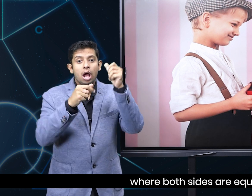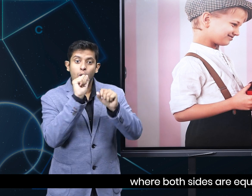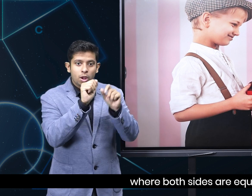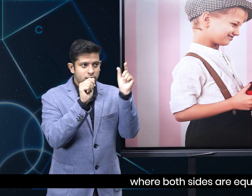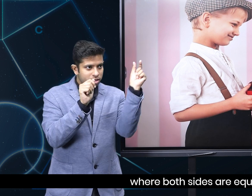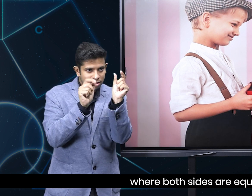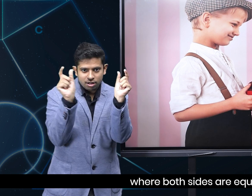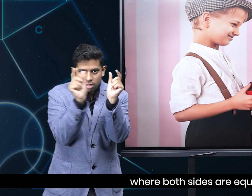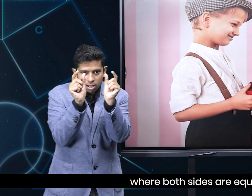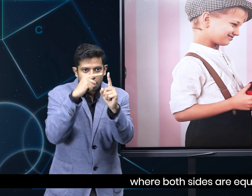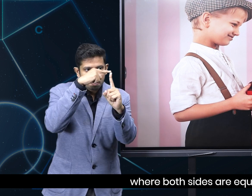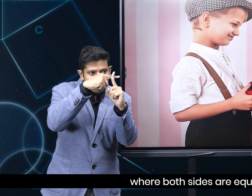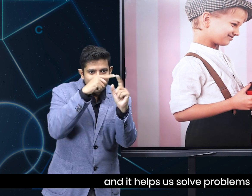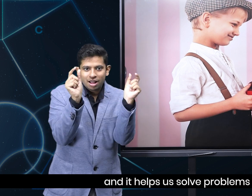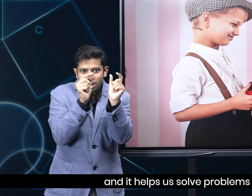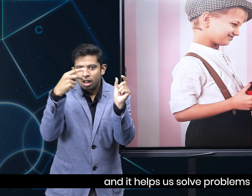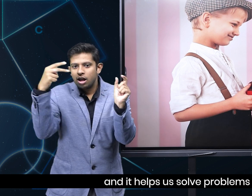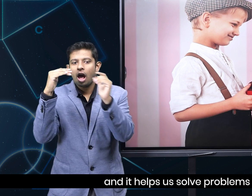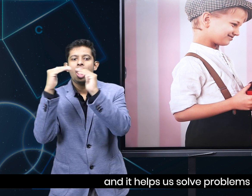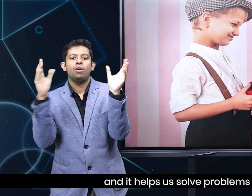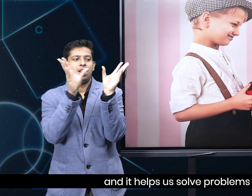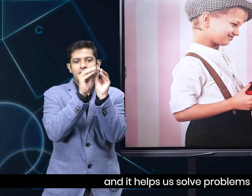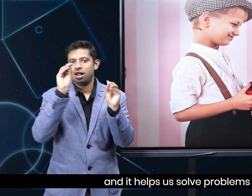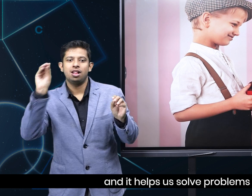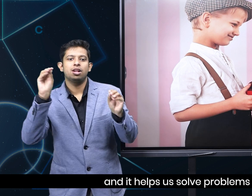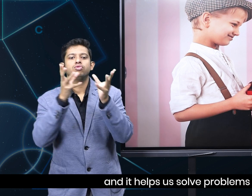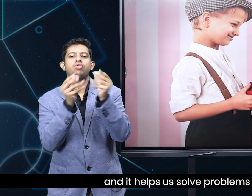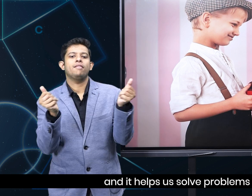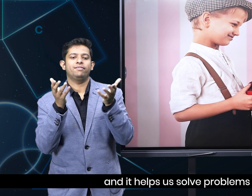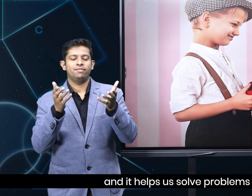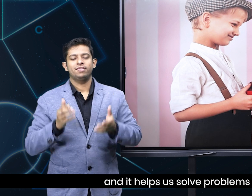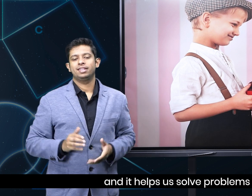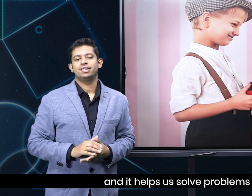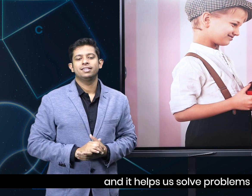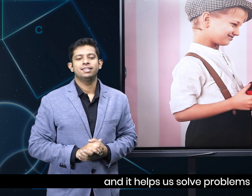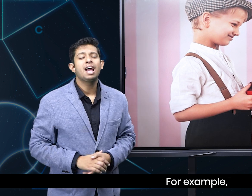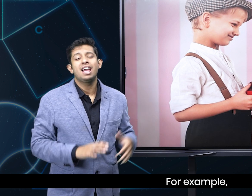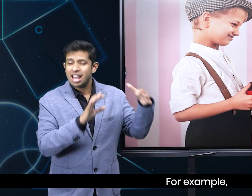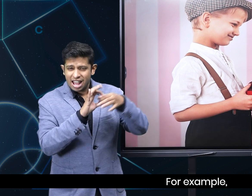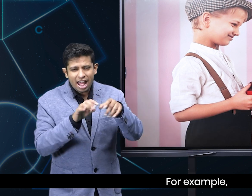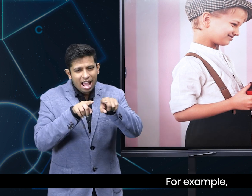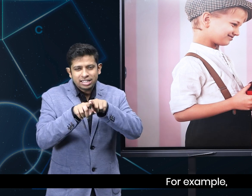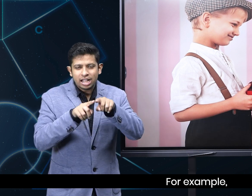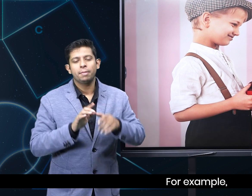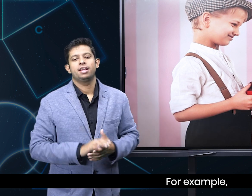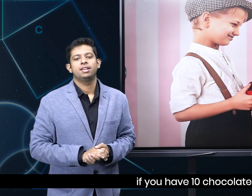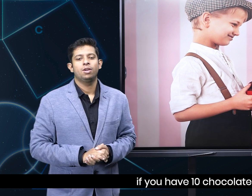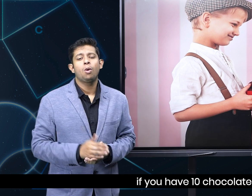both sides are equal, and it helps us solve problems like this. For example, if you have